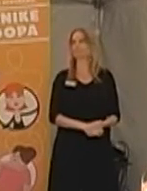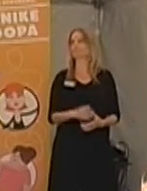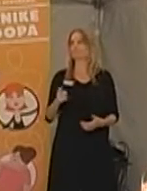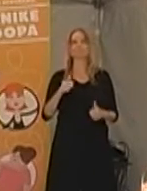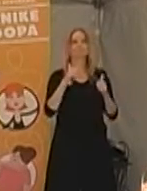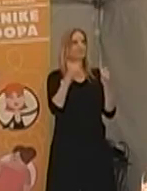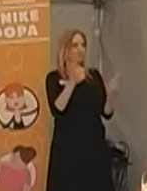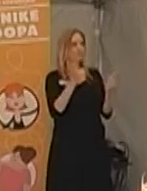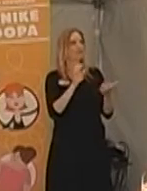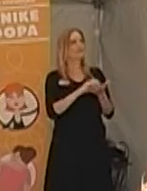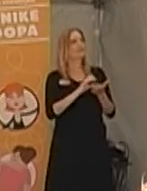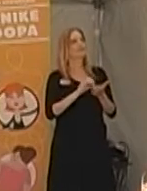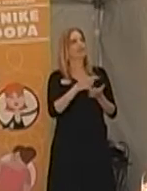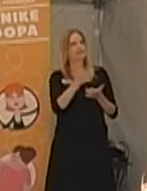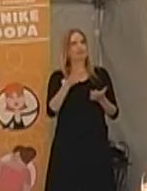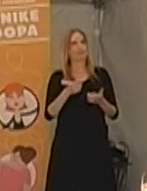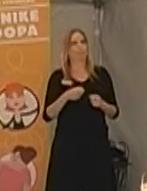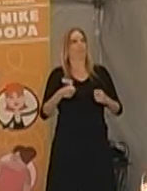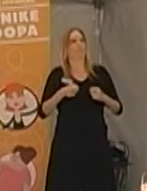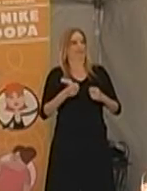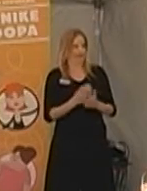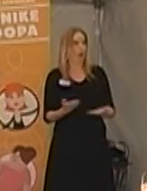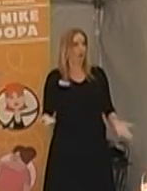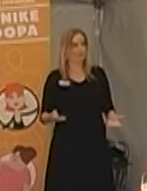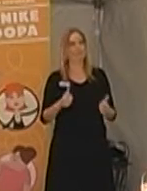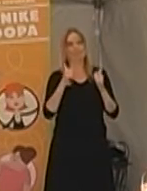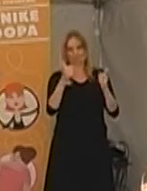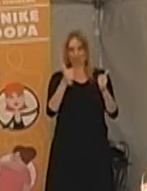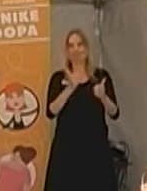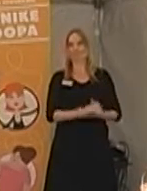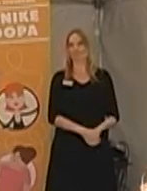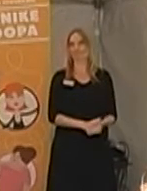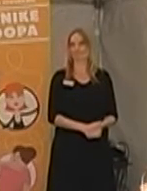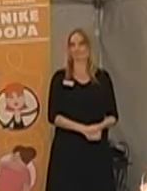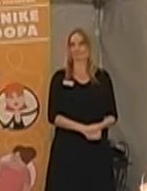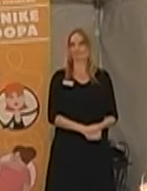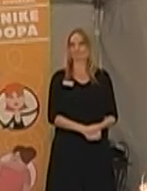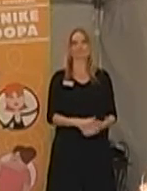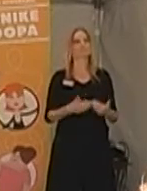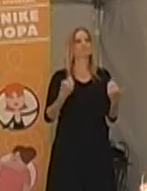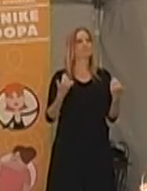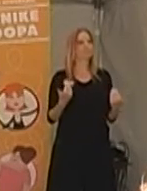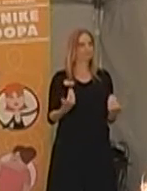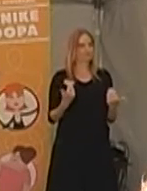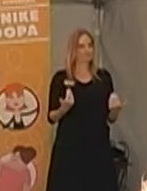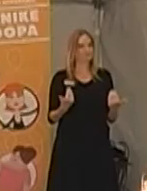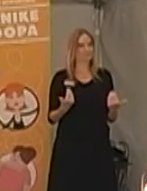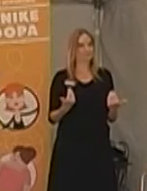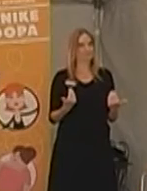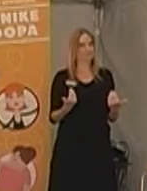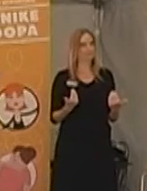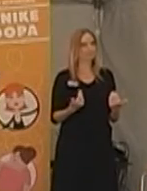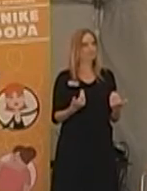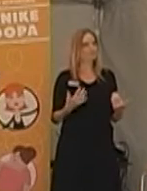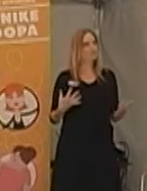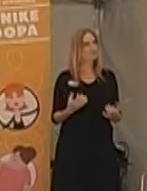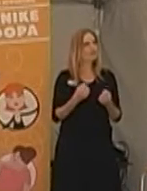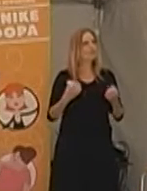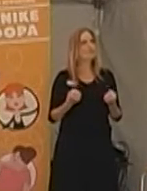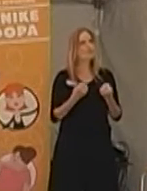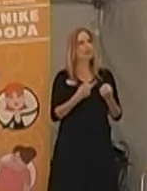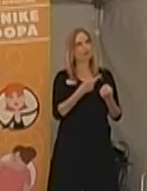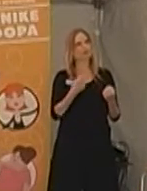Excellent. So we have tension built in, which is beautiful. Now, let's try to set